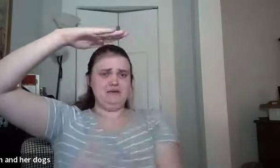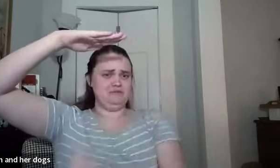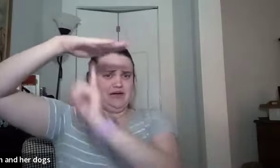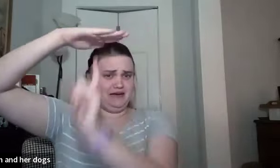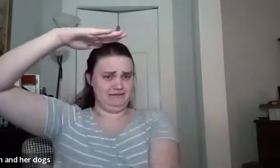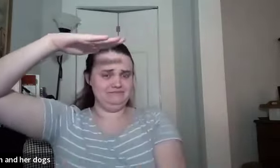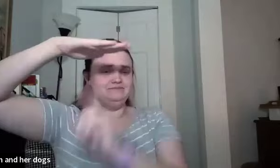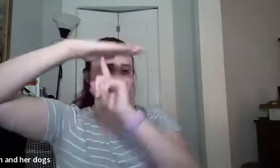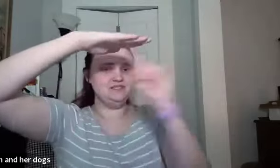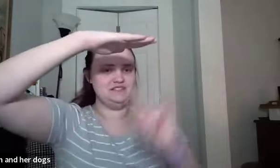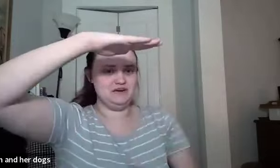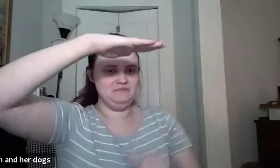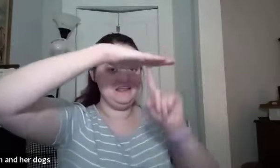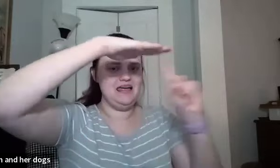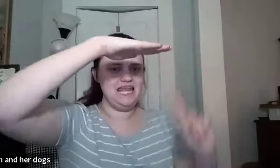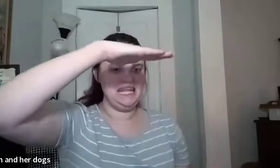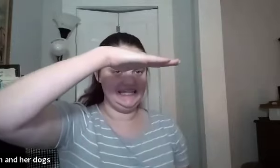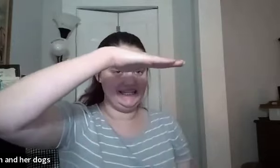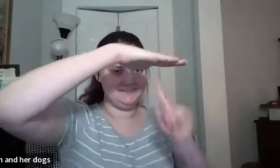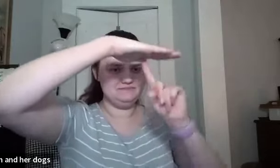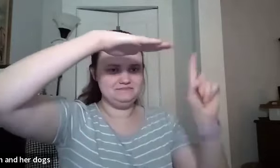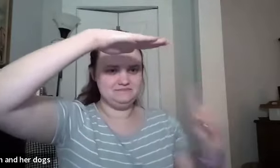was bad. So lightning.